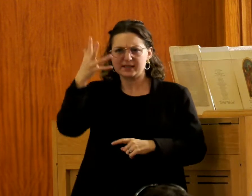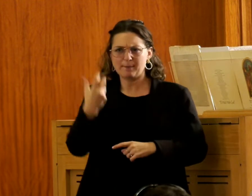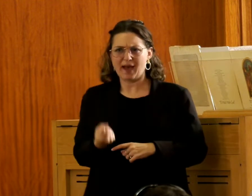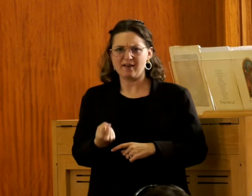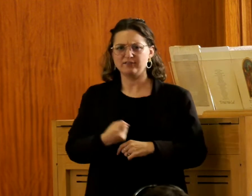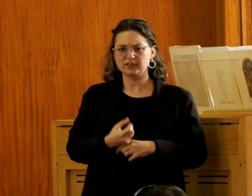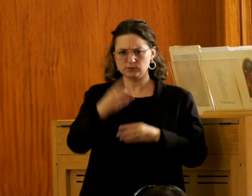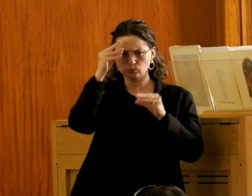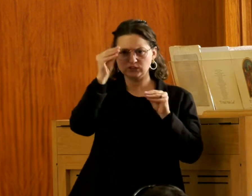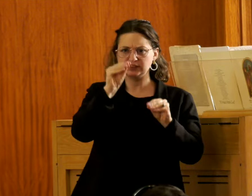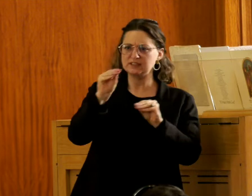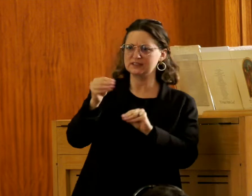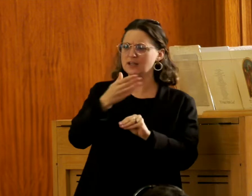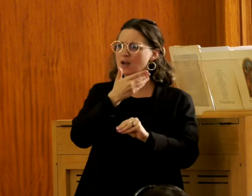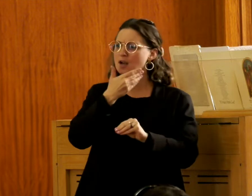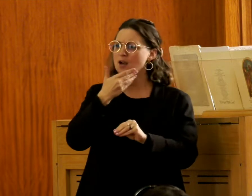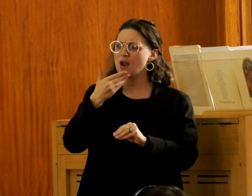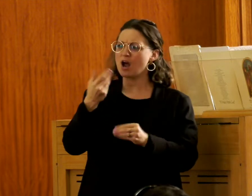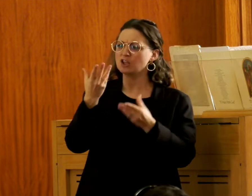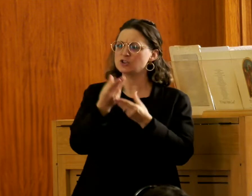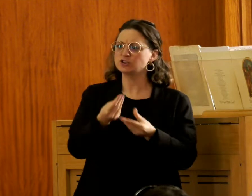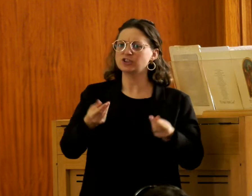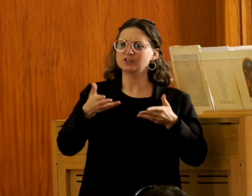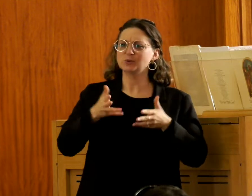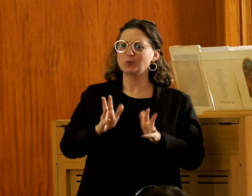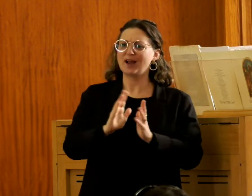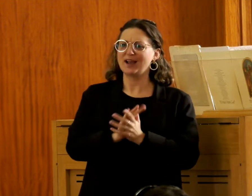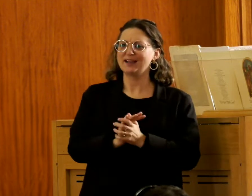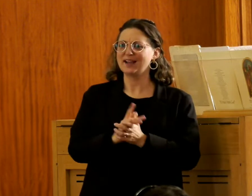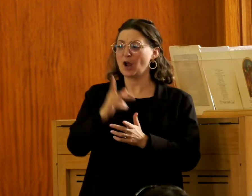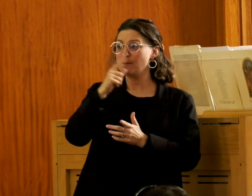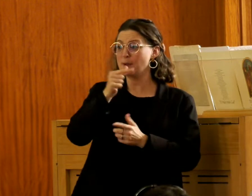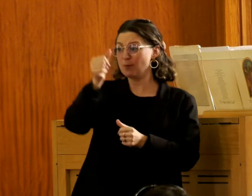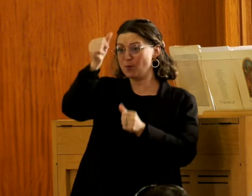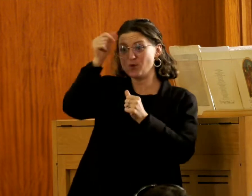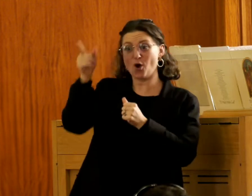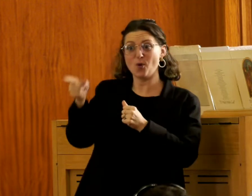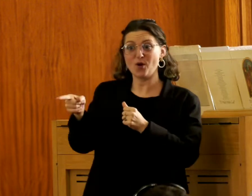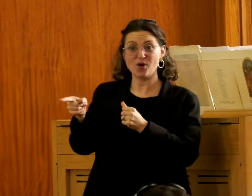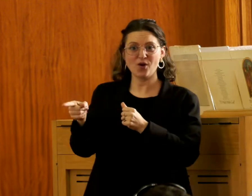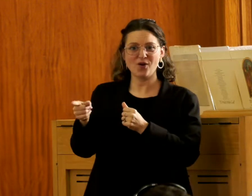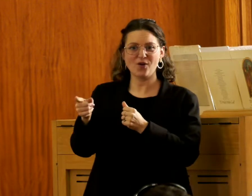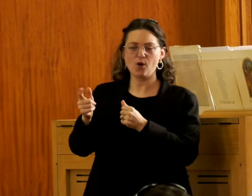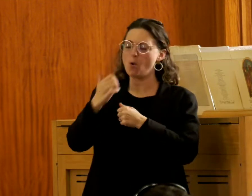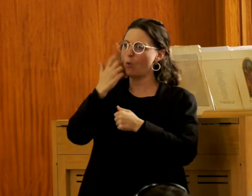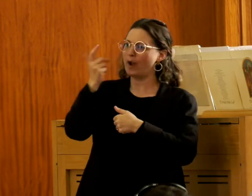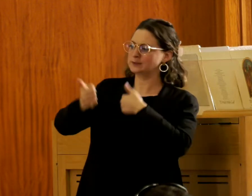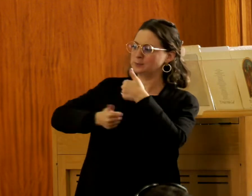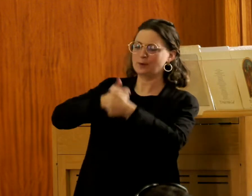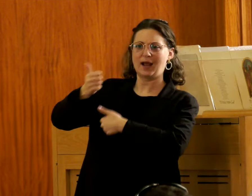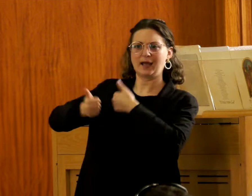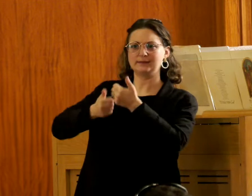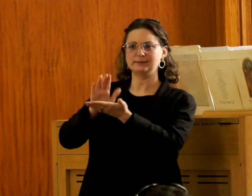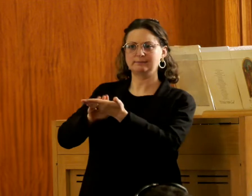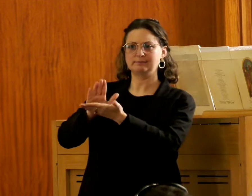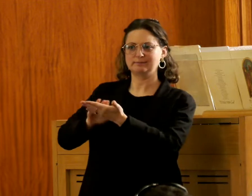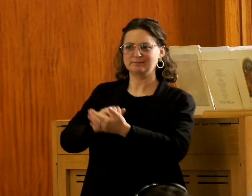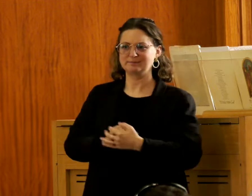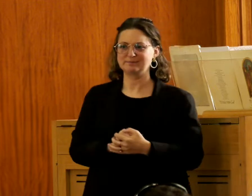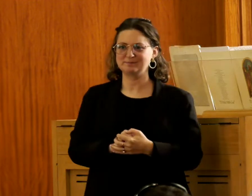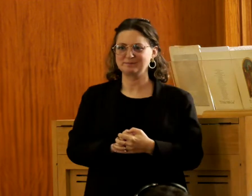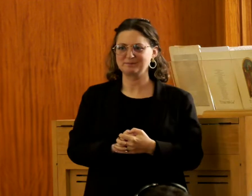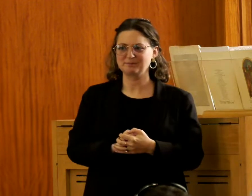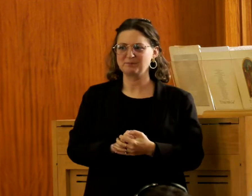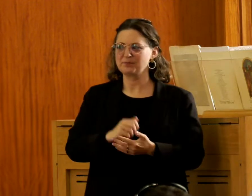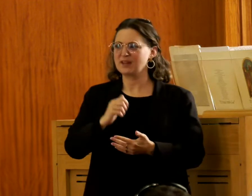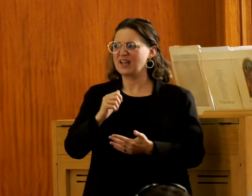kindly way. Those who are close to her praise her. Charm is superficial and beauty